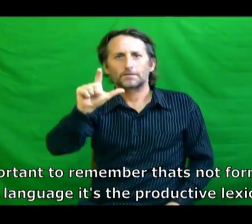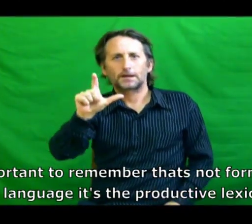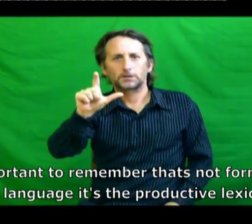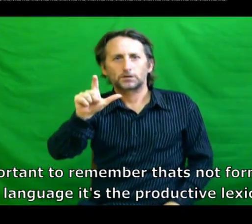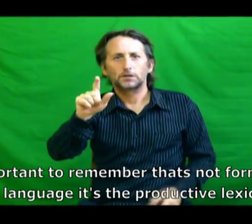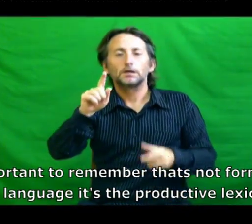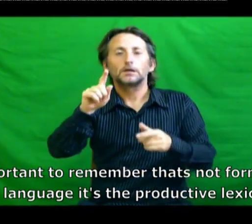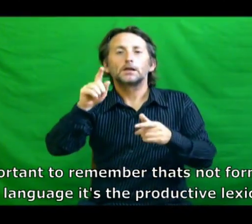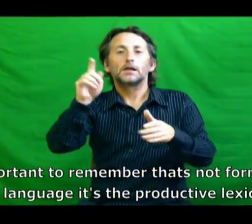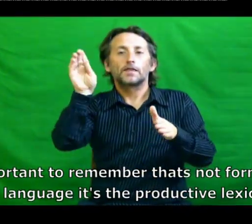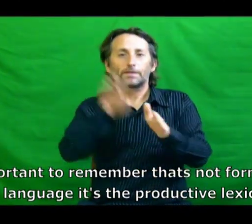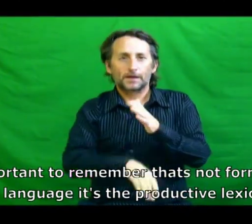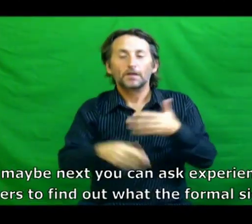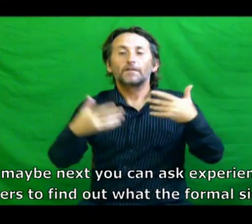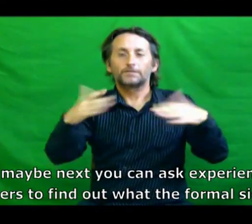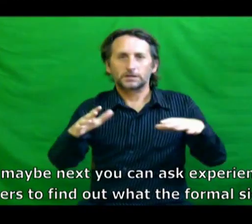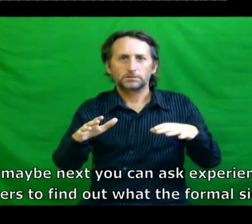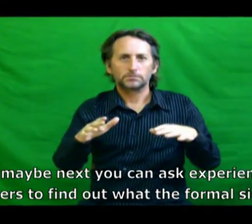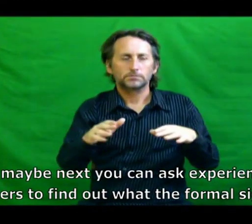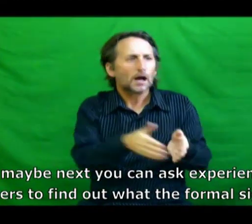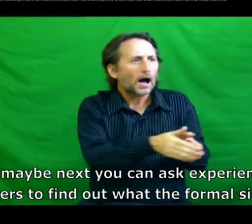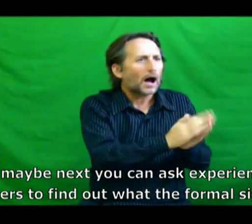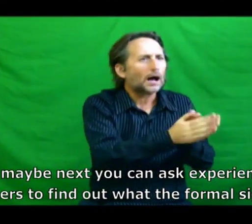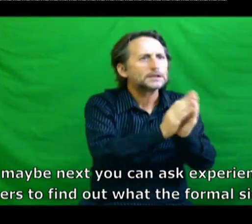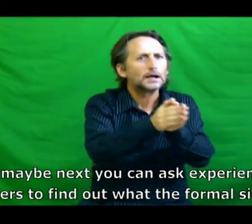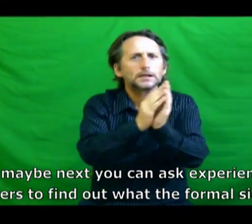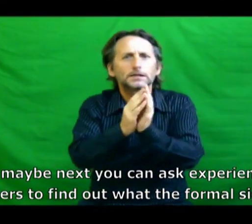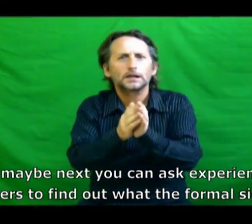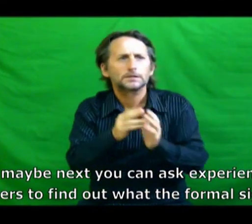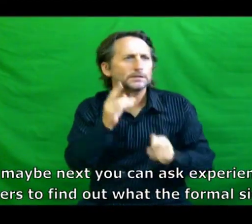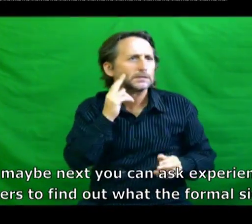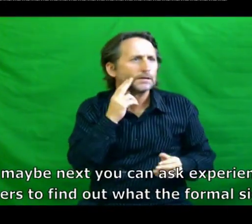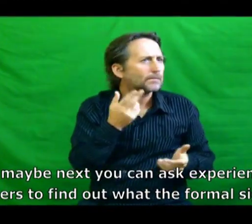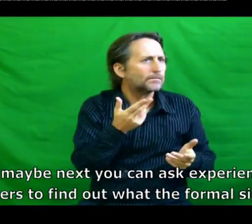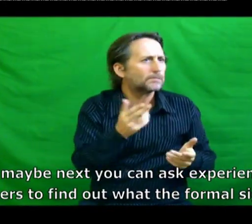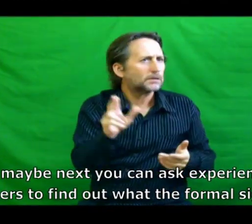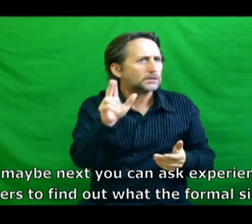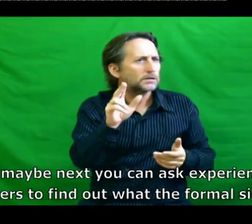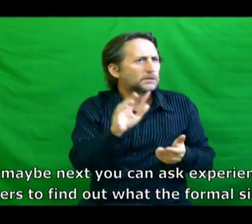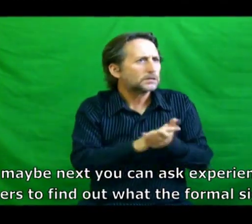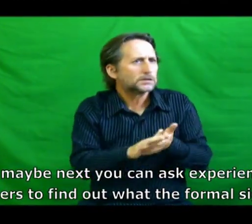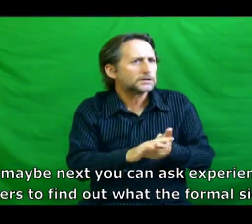Then maybe next you can ask experienced deaf signers to find out what the formal signs are,